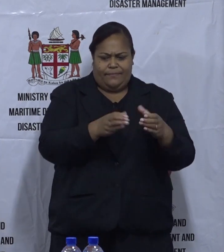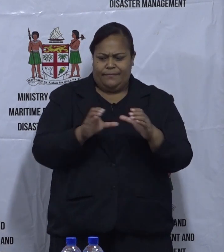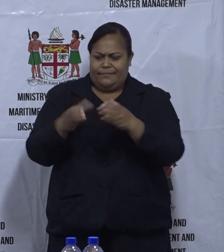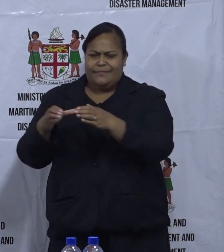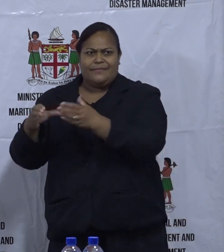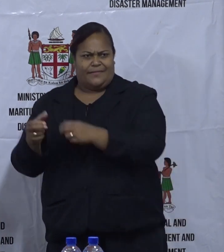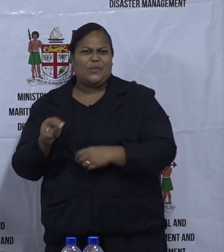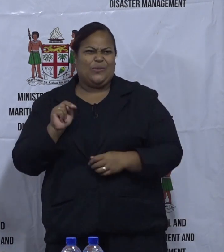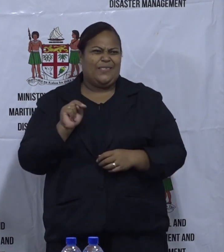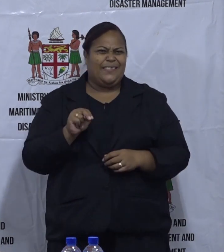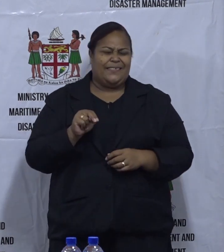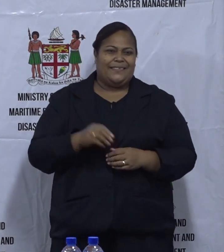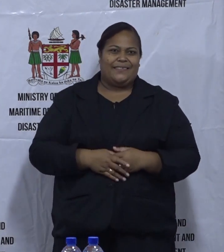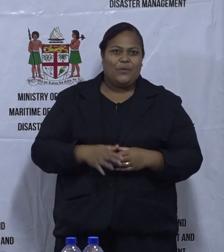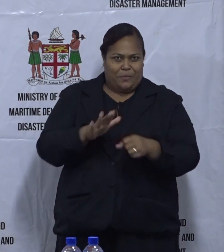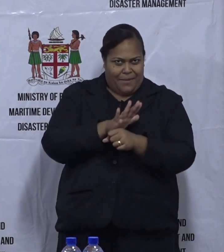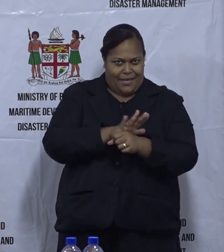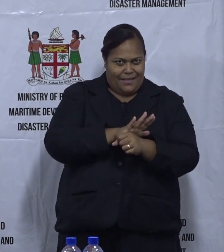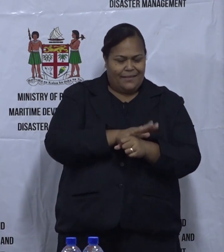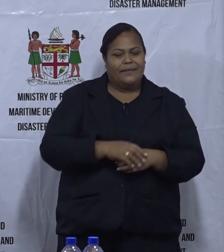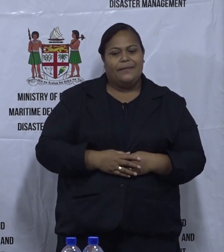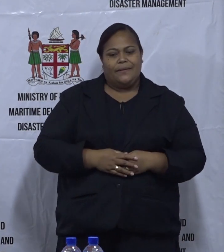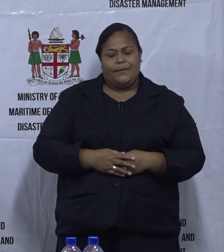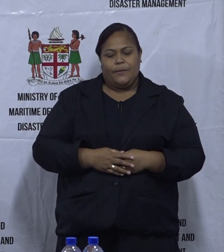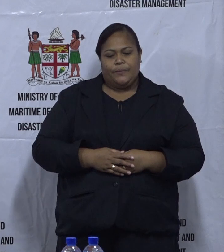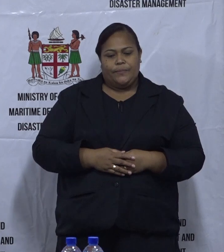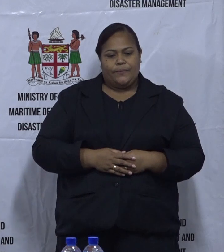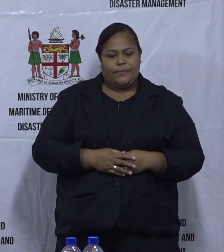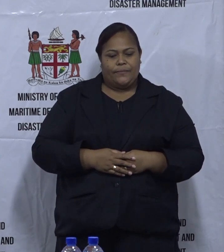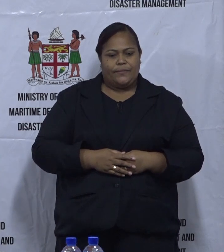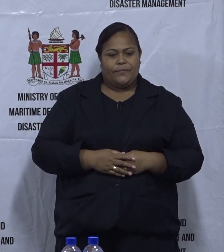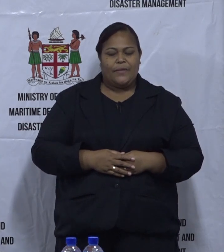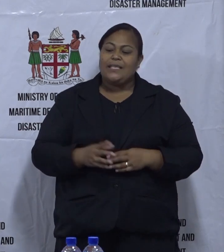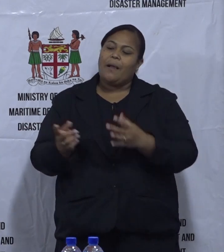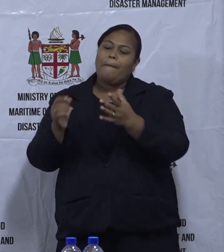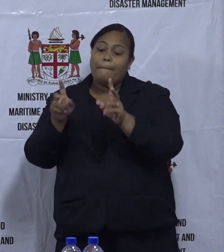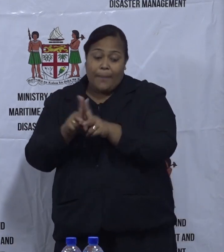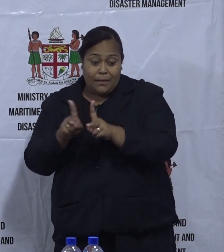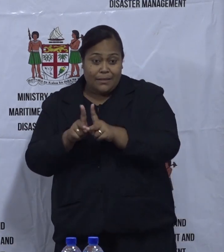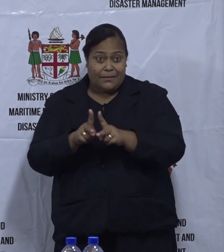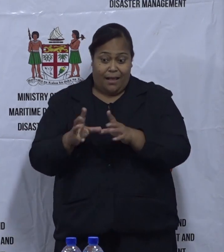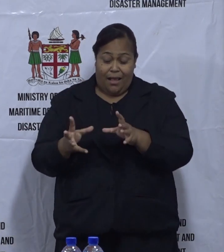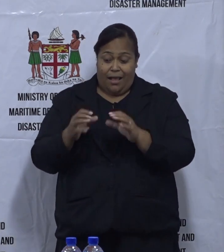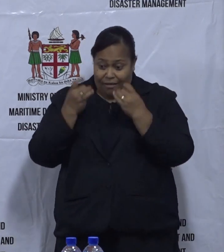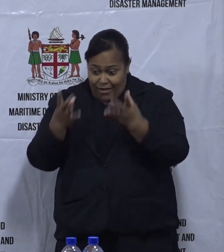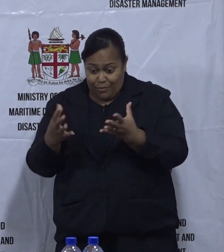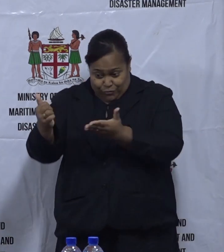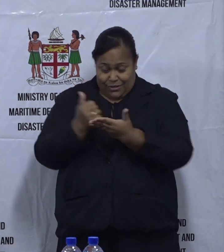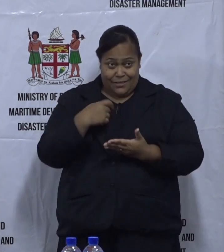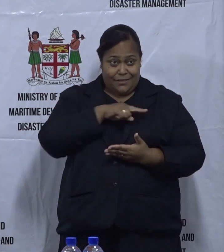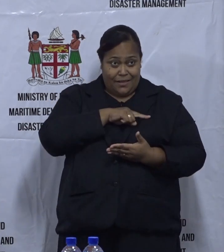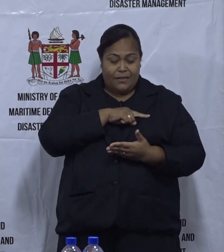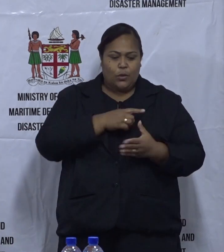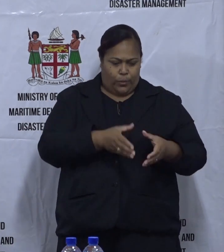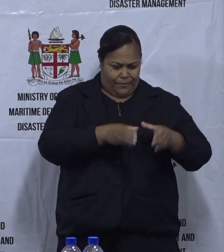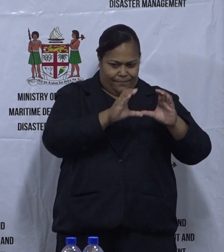our other key partners who are also available to assist us in any way. And of course, on that